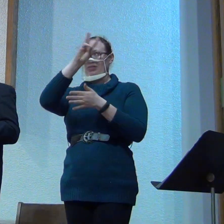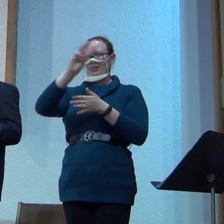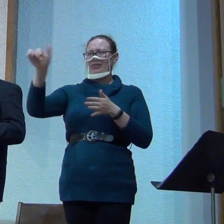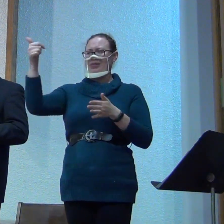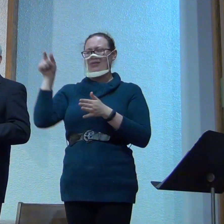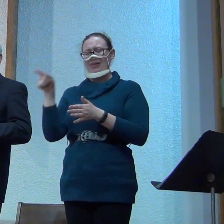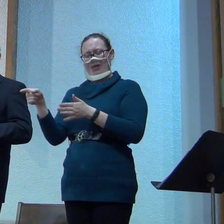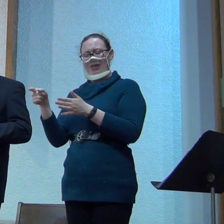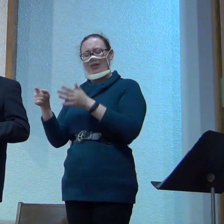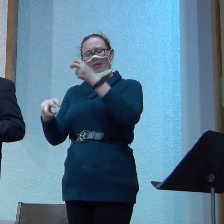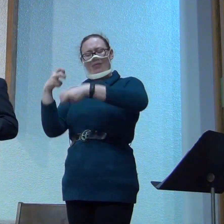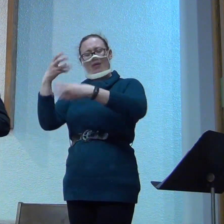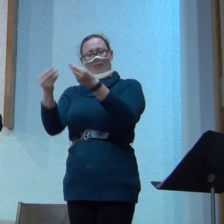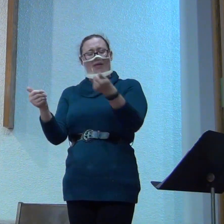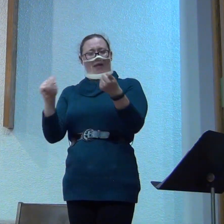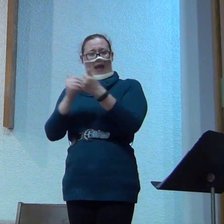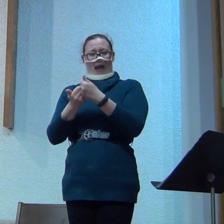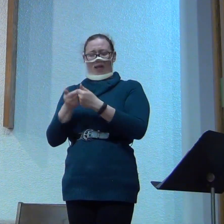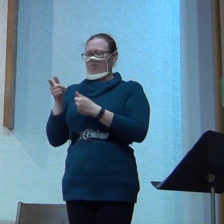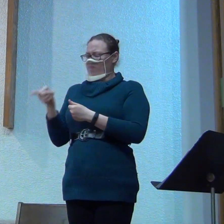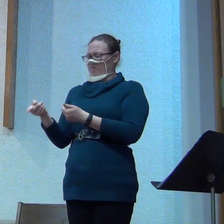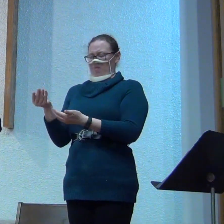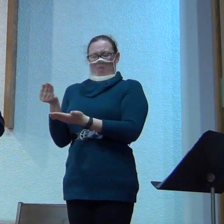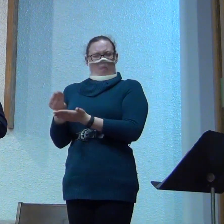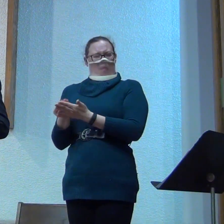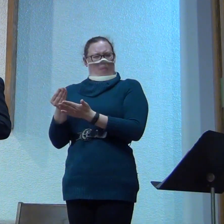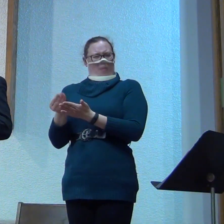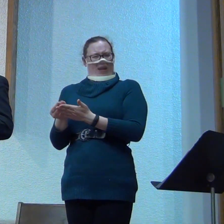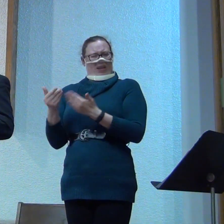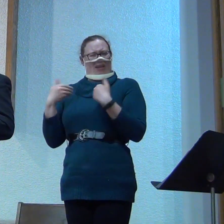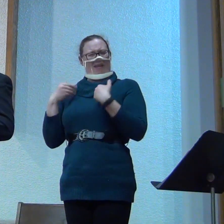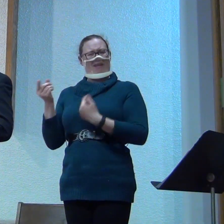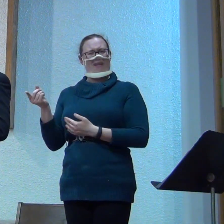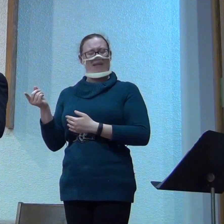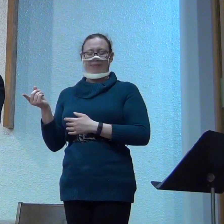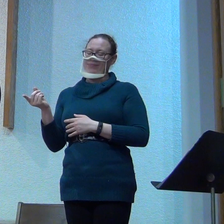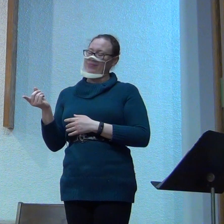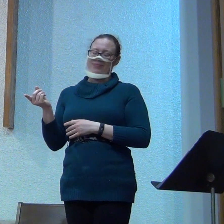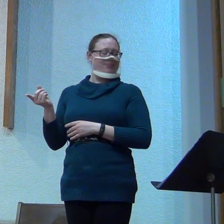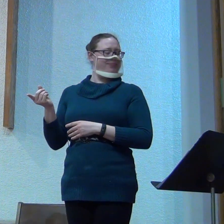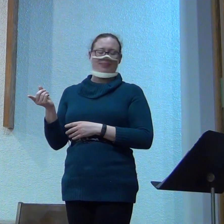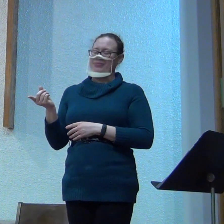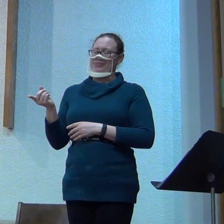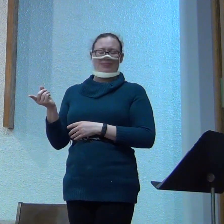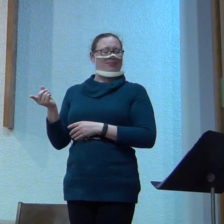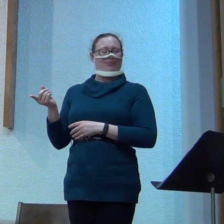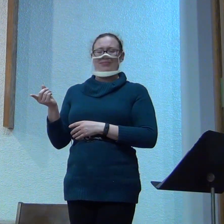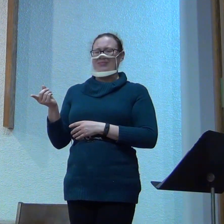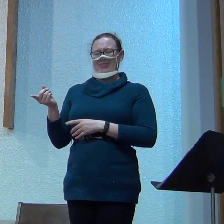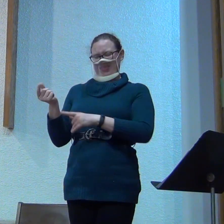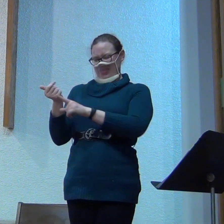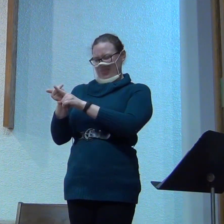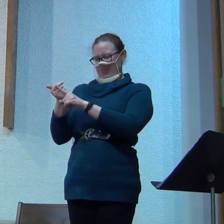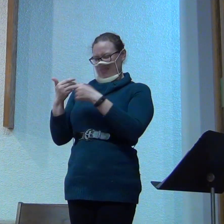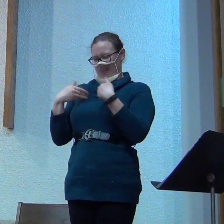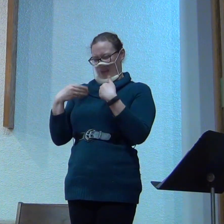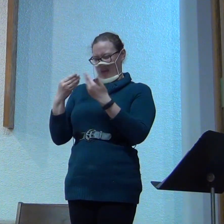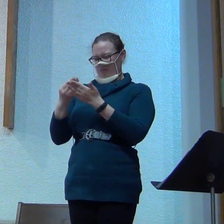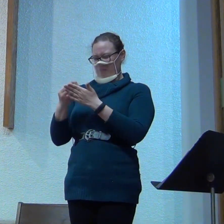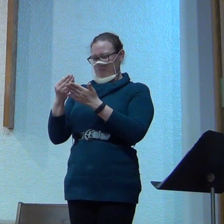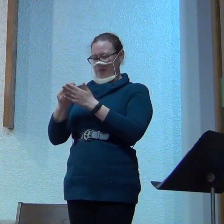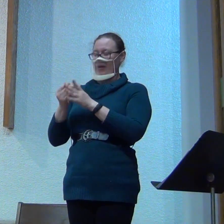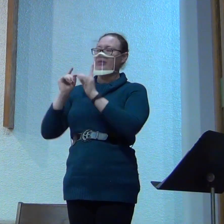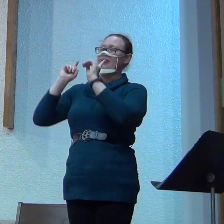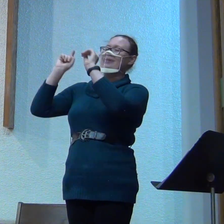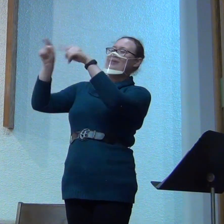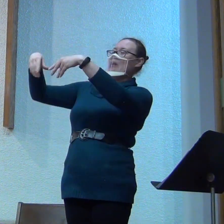did he do it? Well, Jesus had no financial means to solve the problem. He didn't have enough money to go down to the 7-Eleven